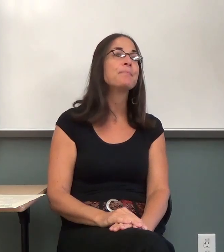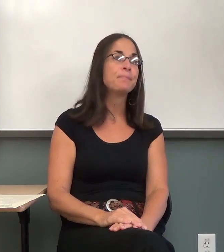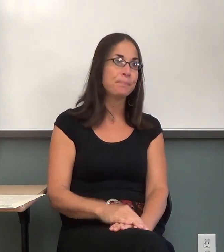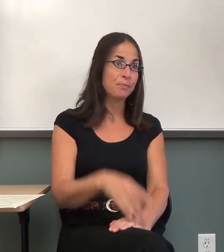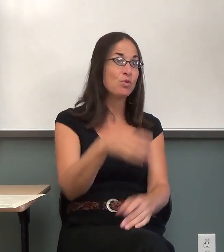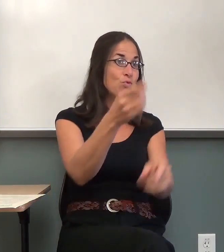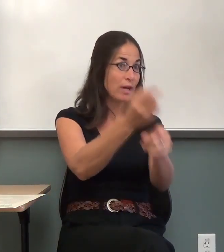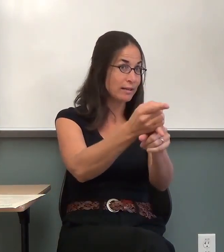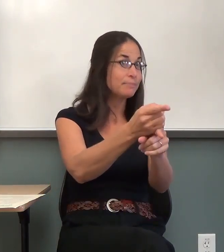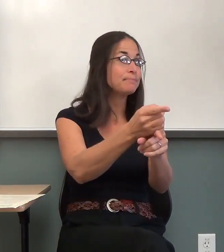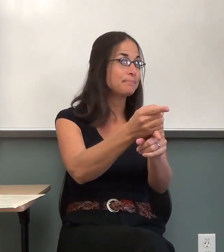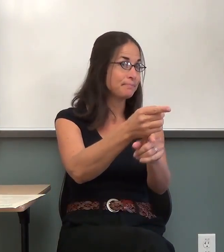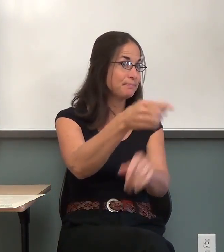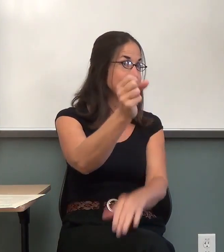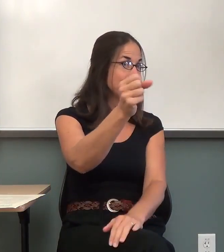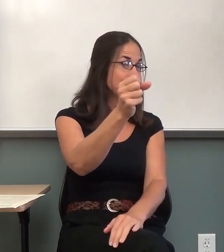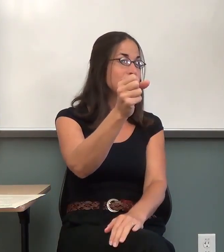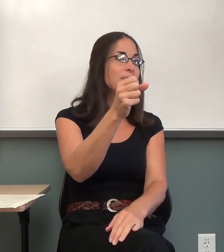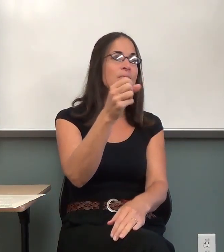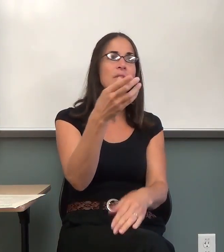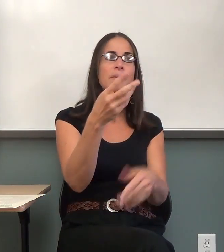of nouns. And what are those?